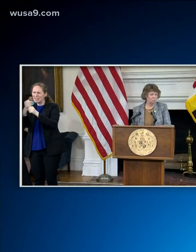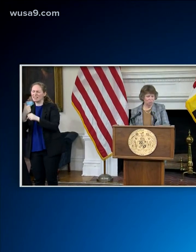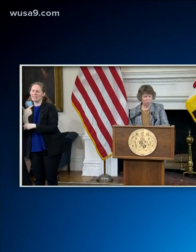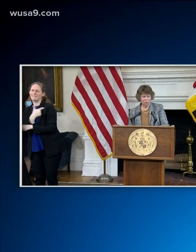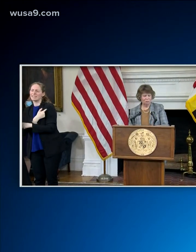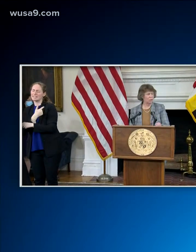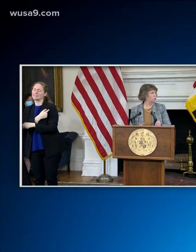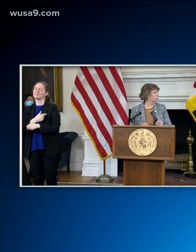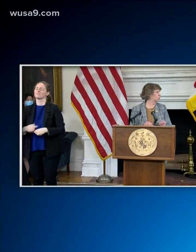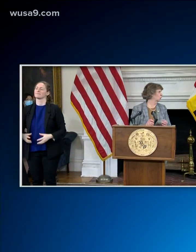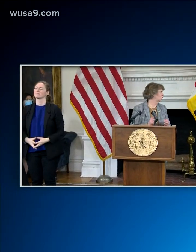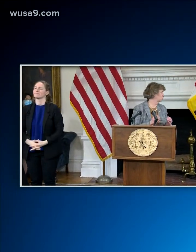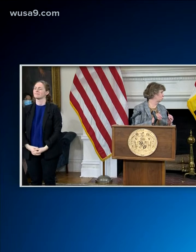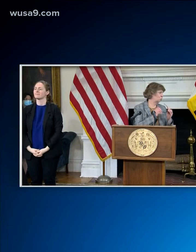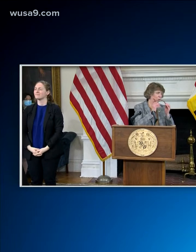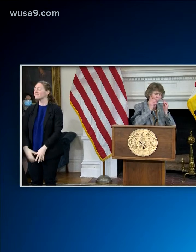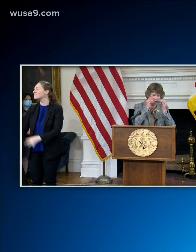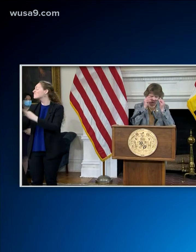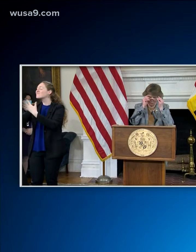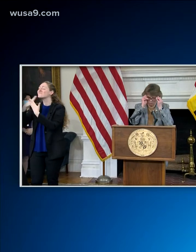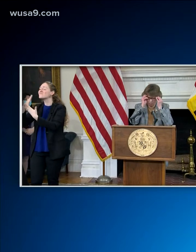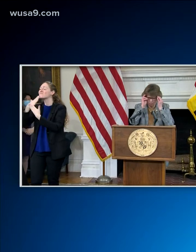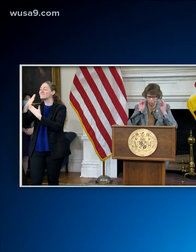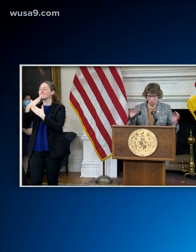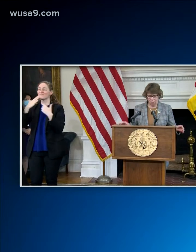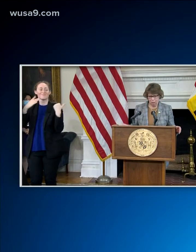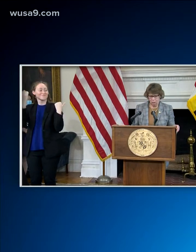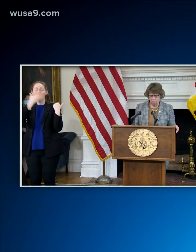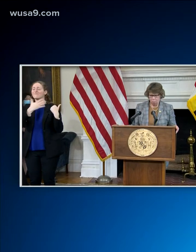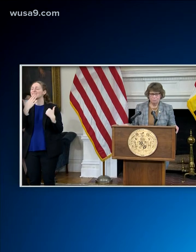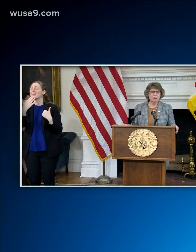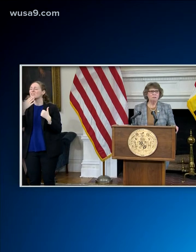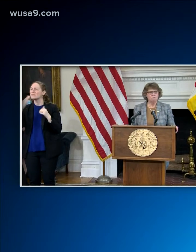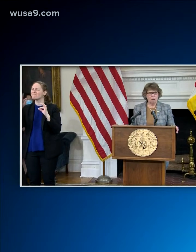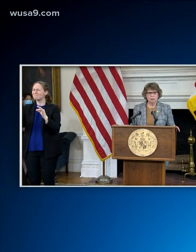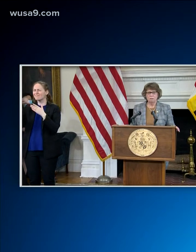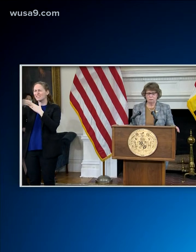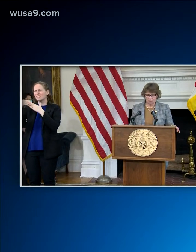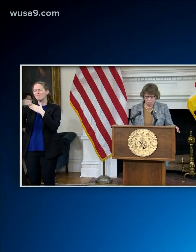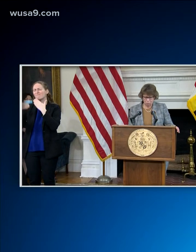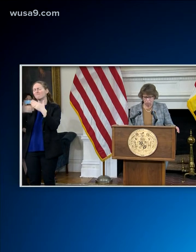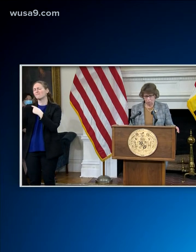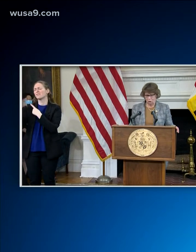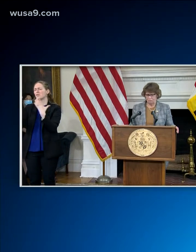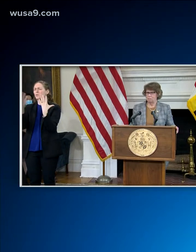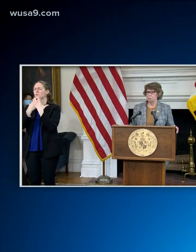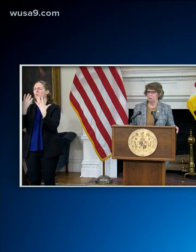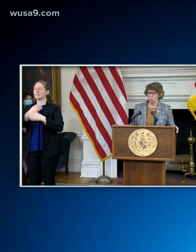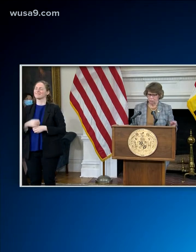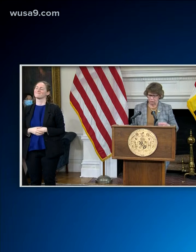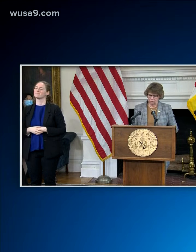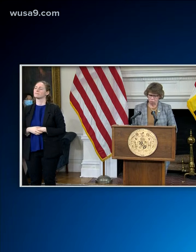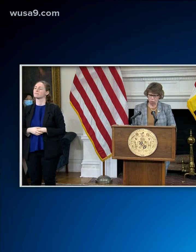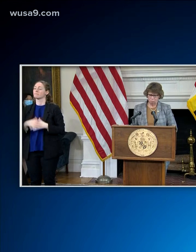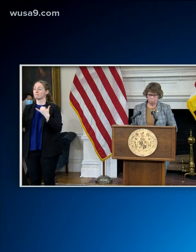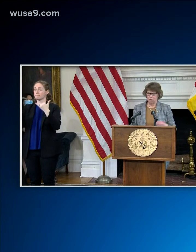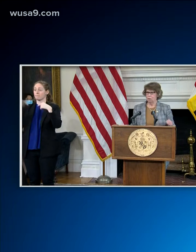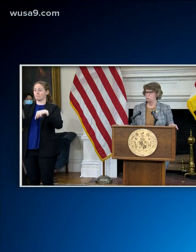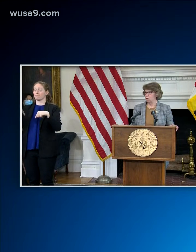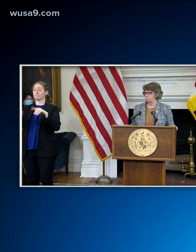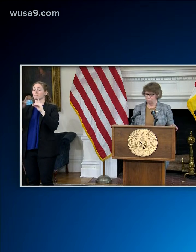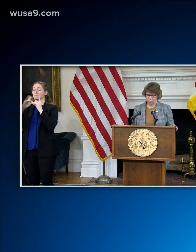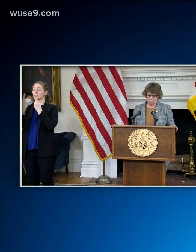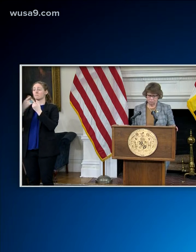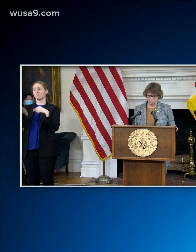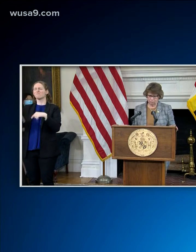Thank you, Governor, and thank you for your leadership during the pandemic. Besides advising the Governor on disability-related issues, the